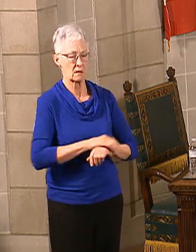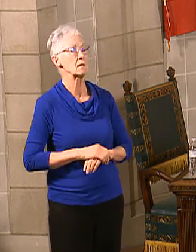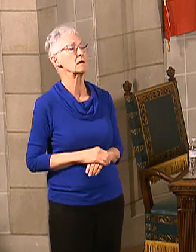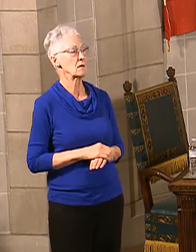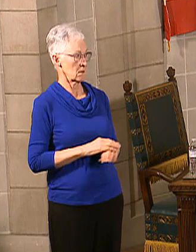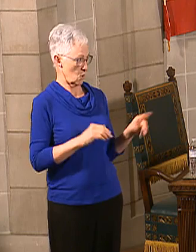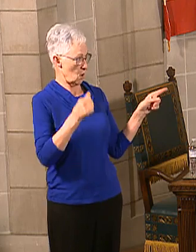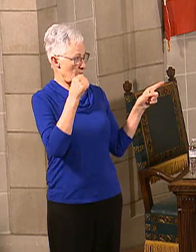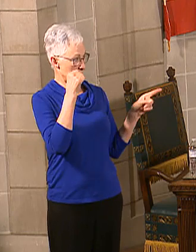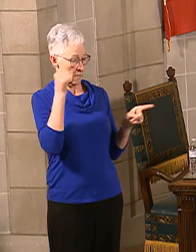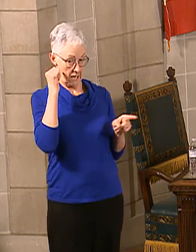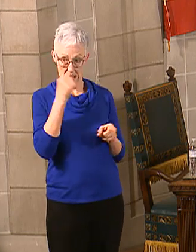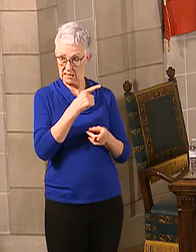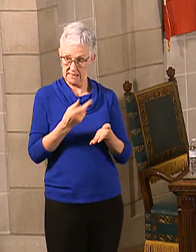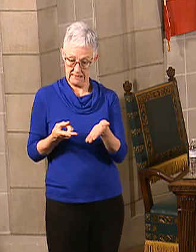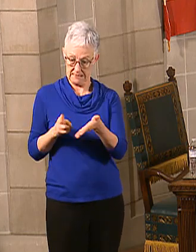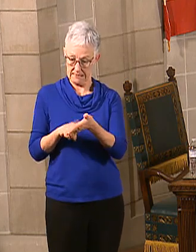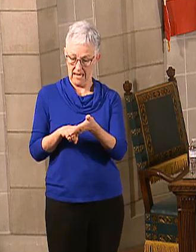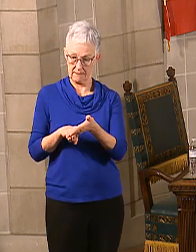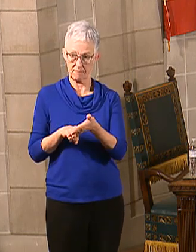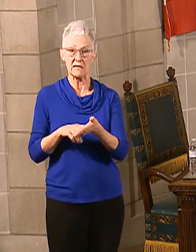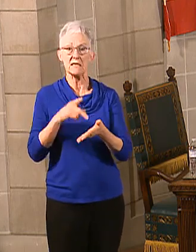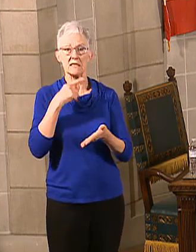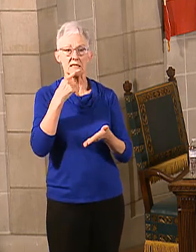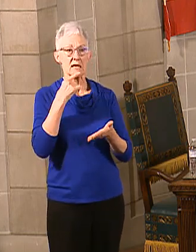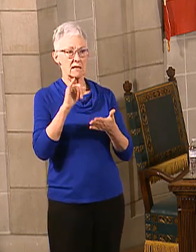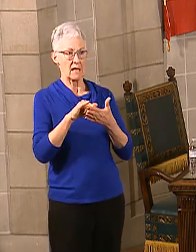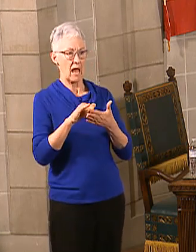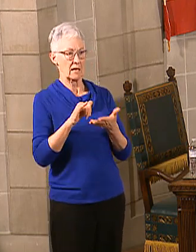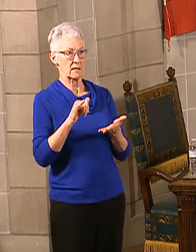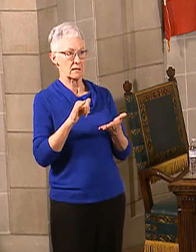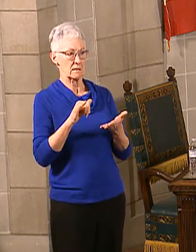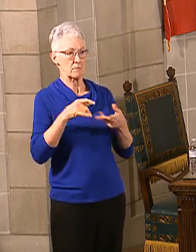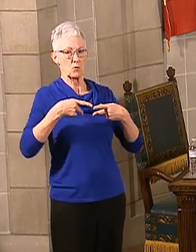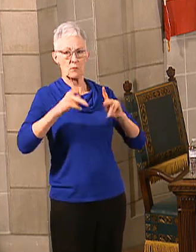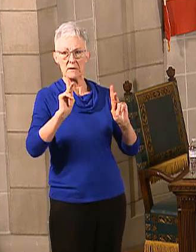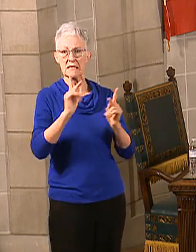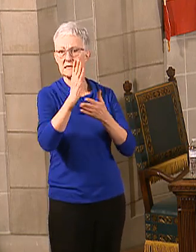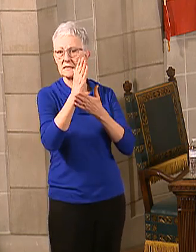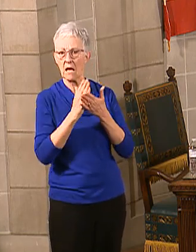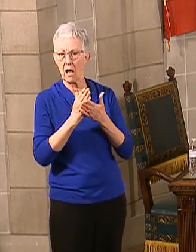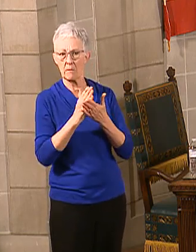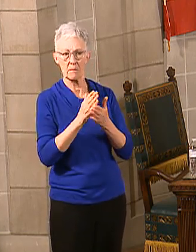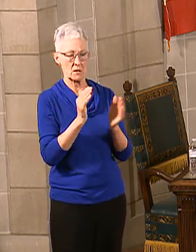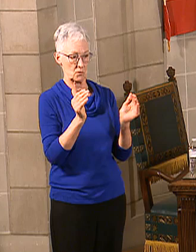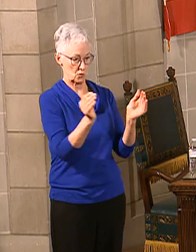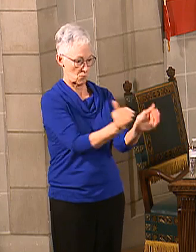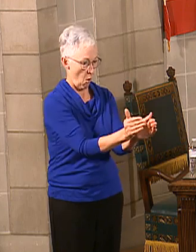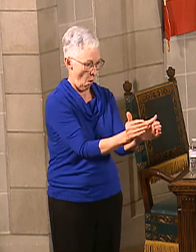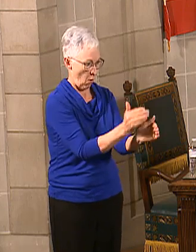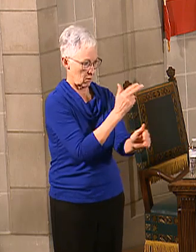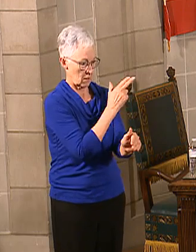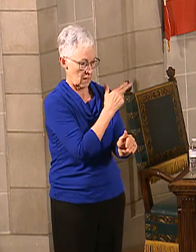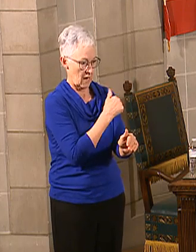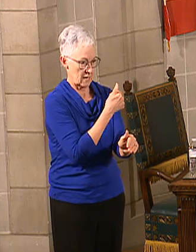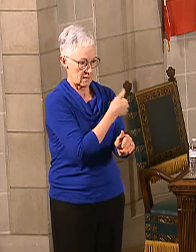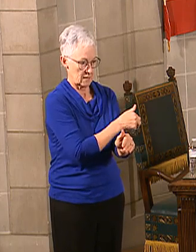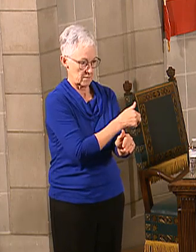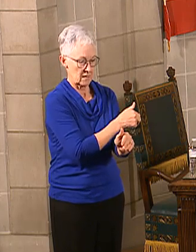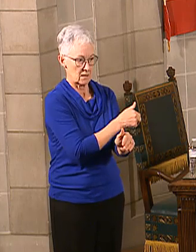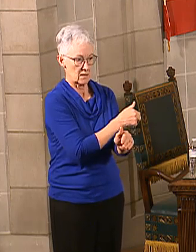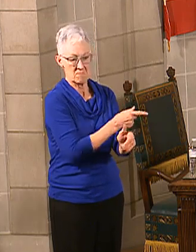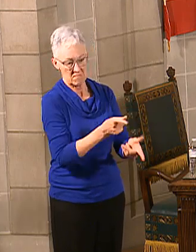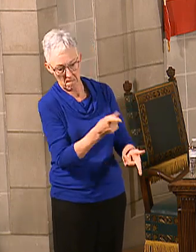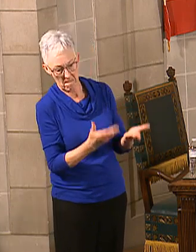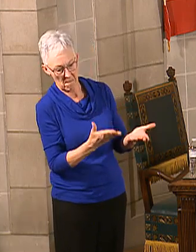that I did that waived the requirements, for example, for our critical care, critical access hospitals, that they be limited to 25